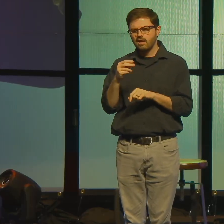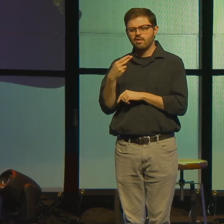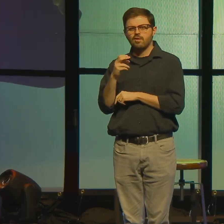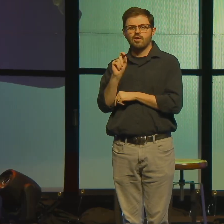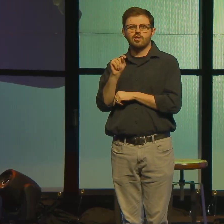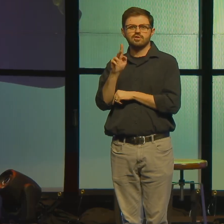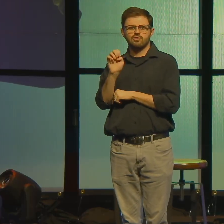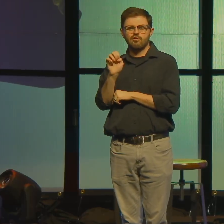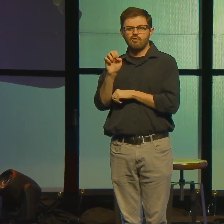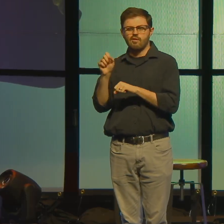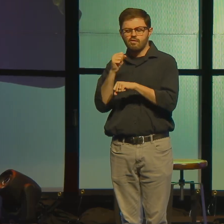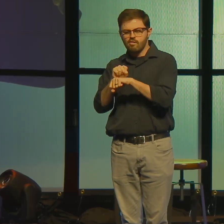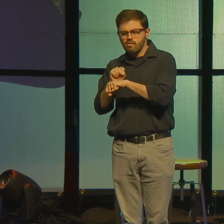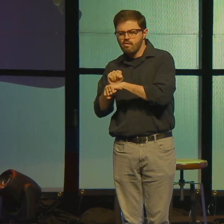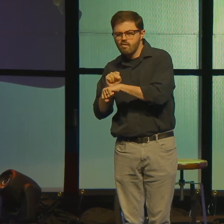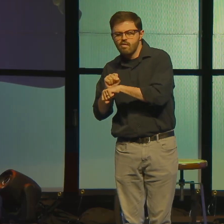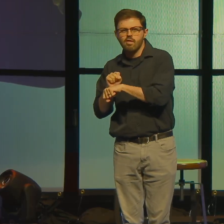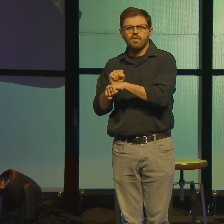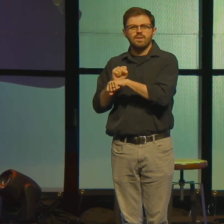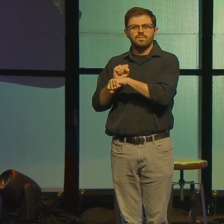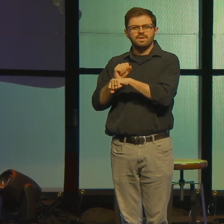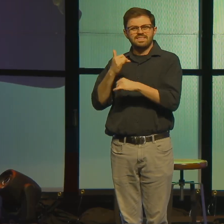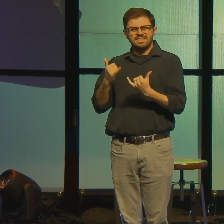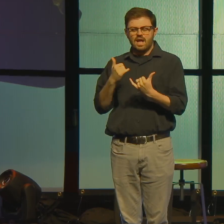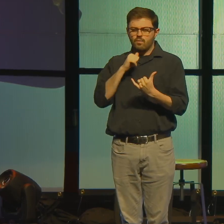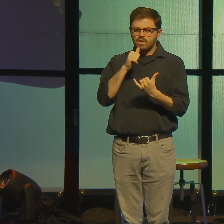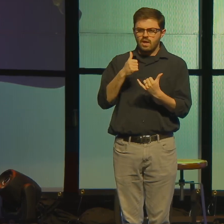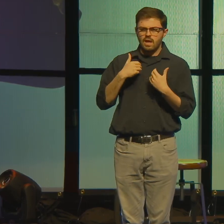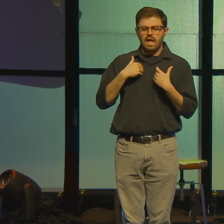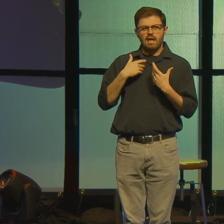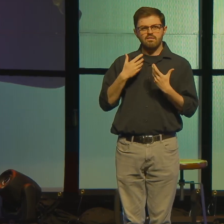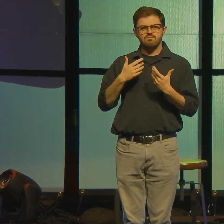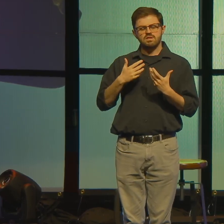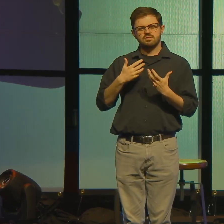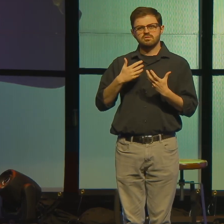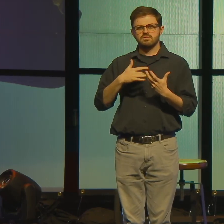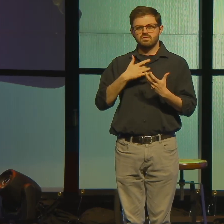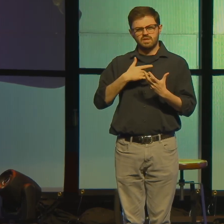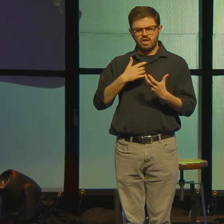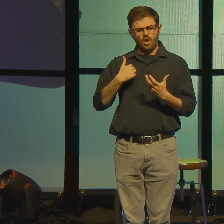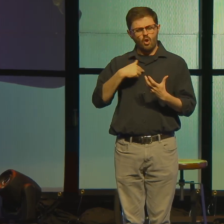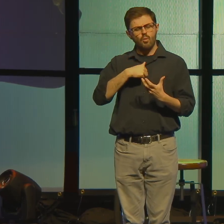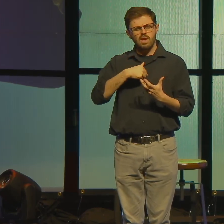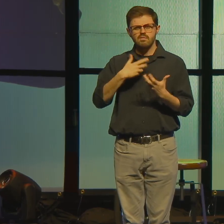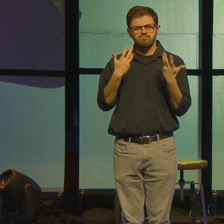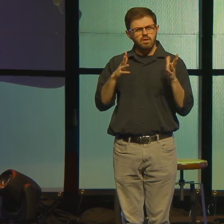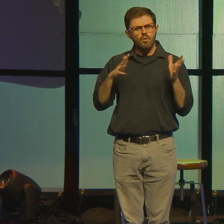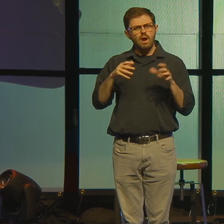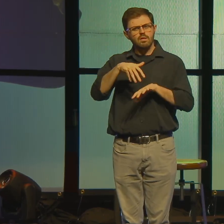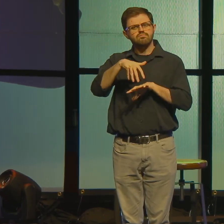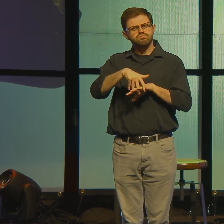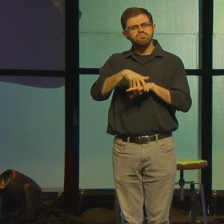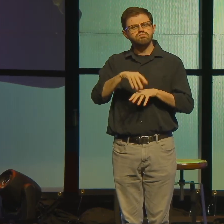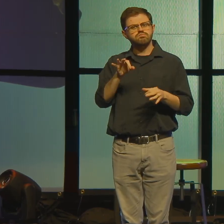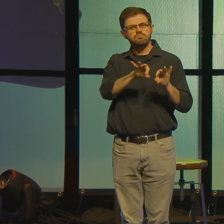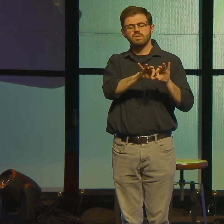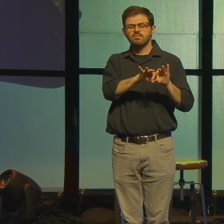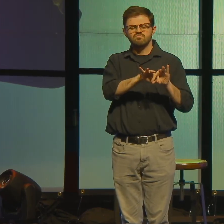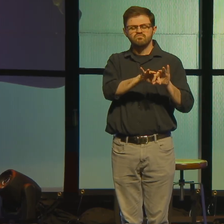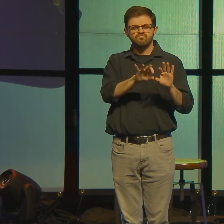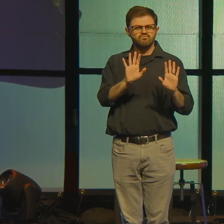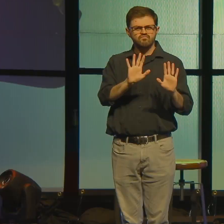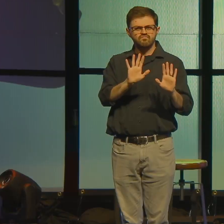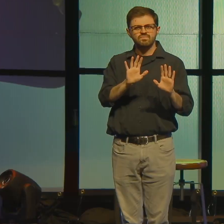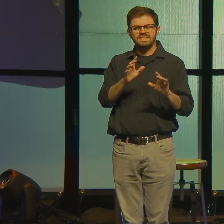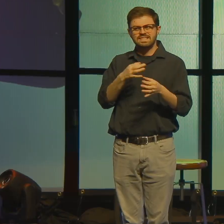of living from a space of worth as just an inherent quality, we think we've got to earn it.